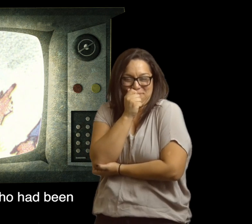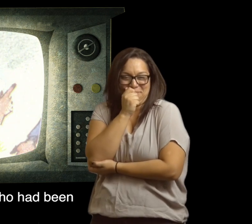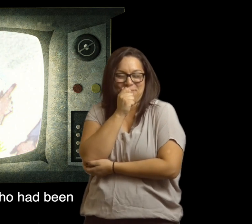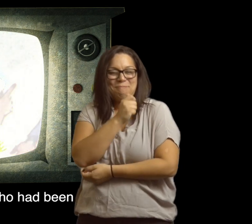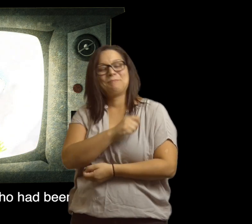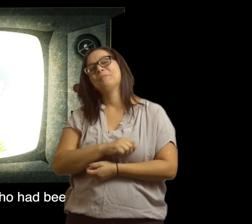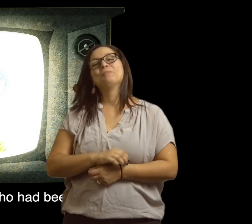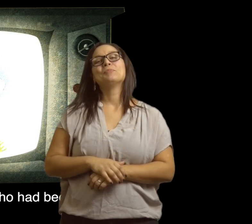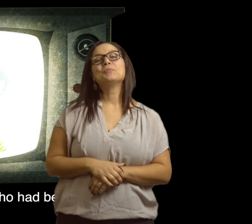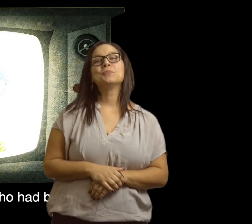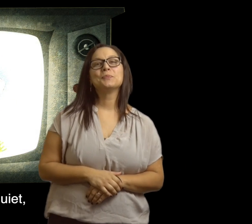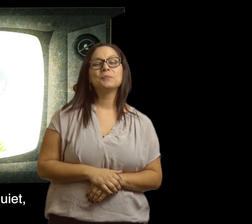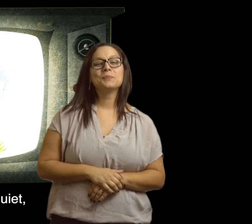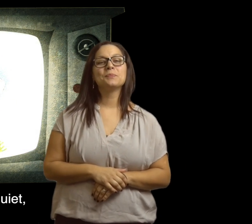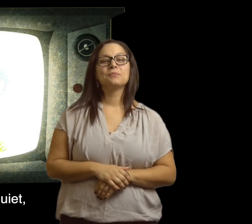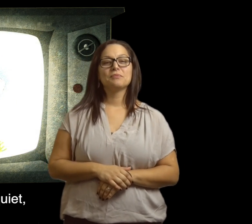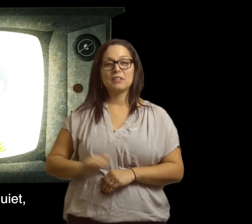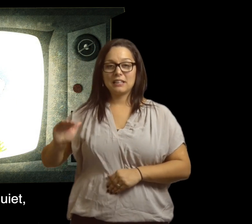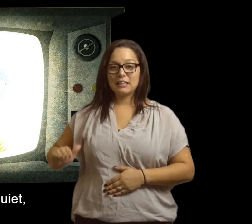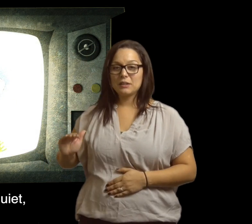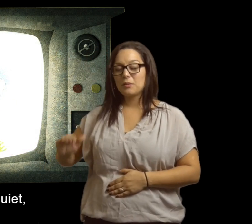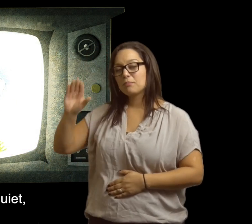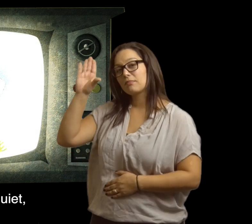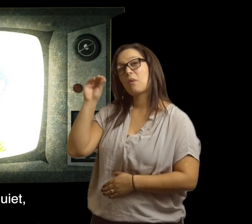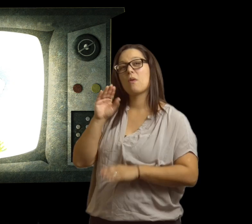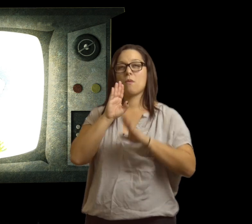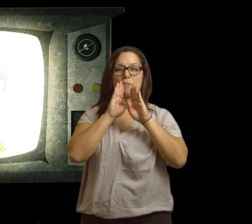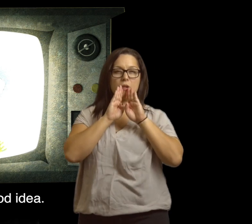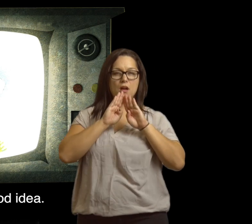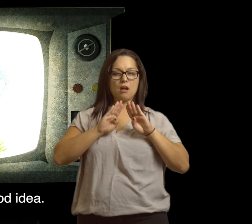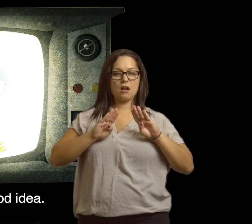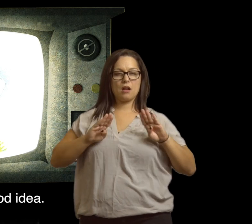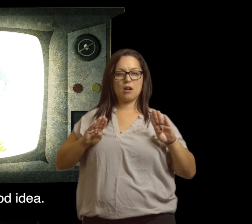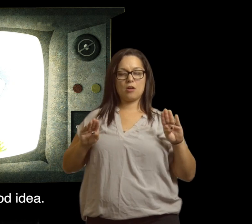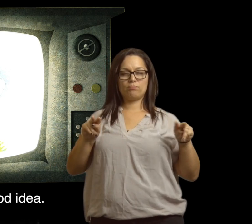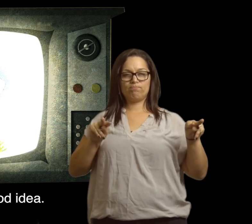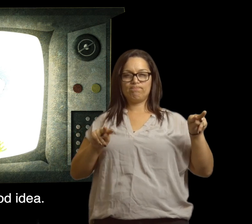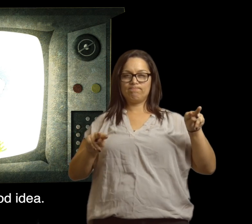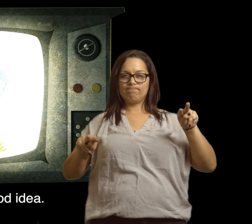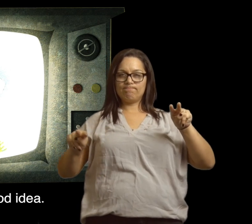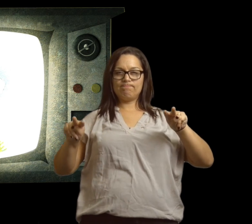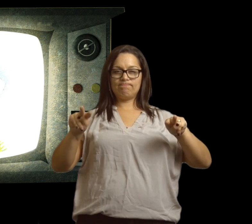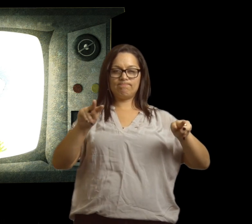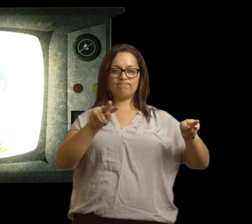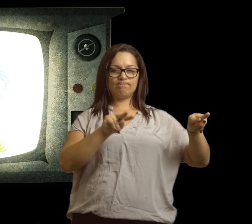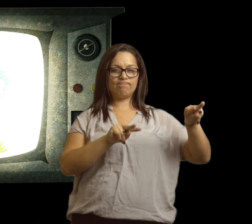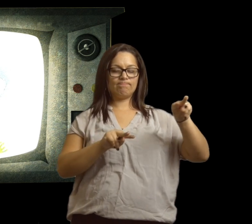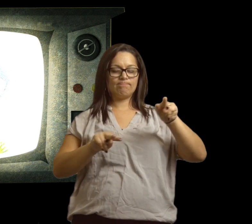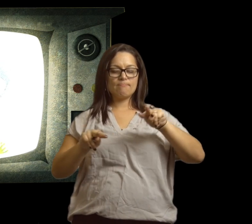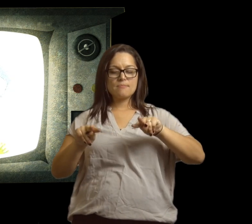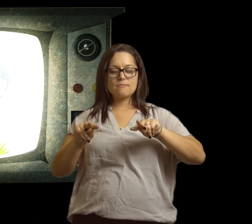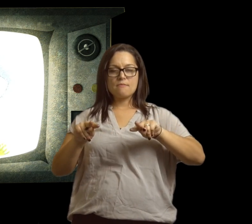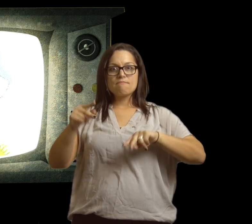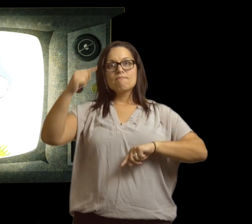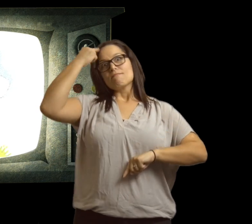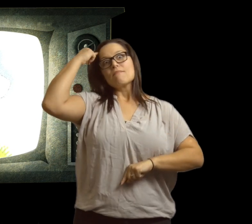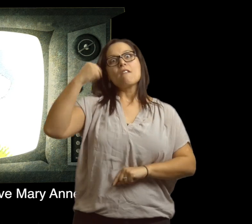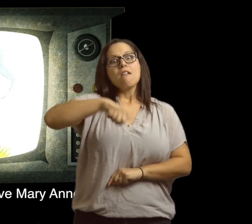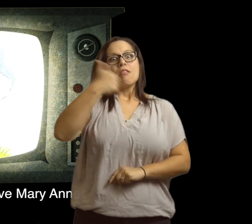Now the little boy, who had been keeping very quiet, had another good idea. He said, Why couldn't